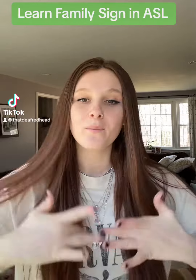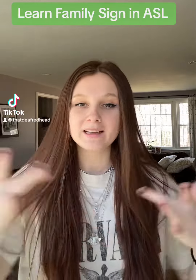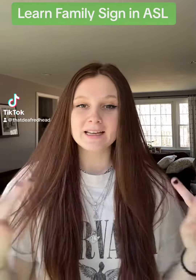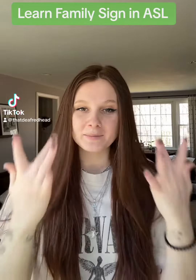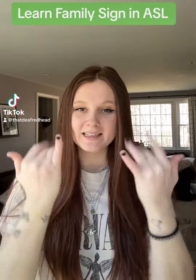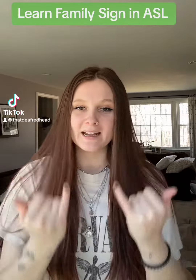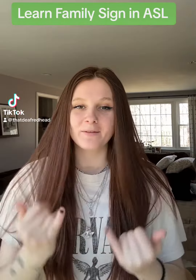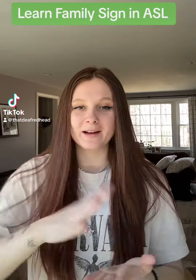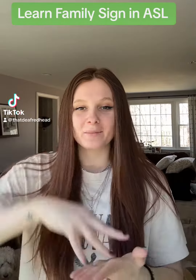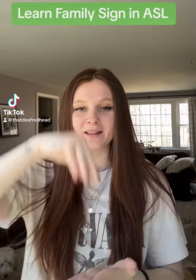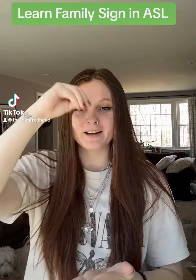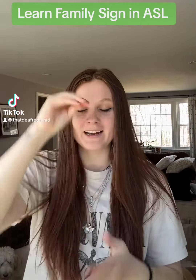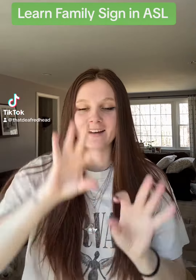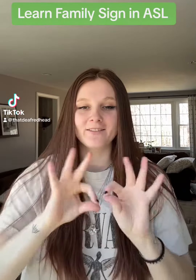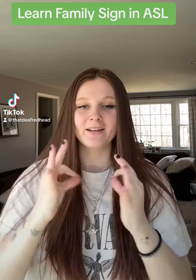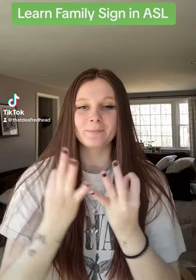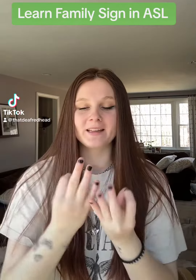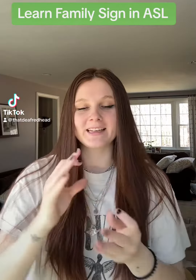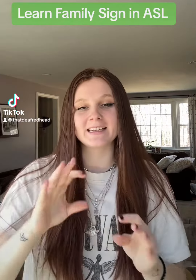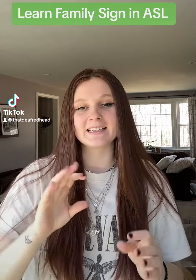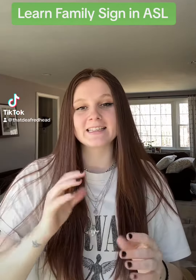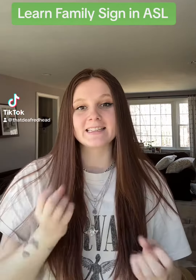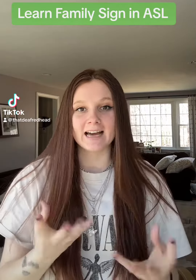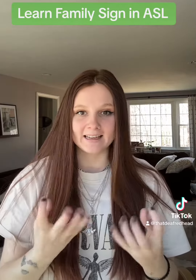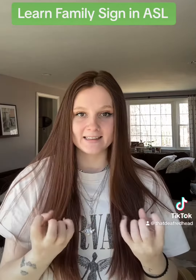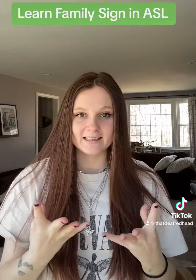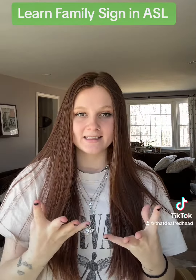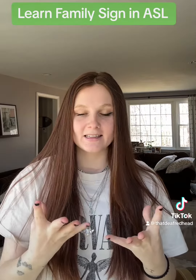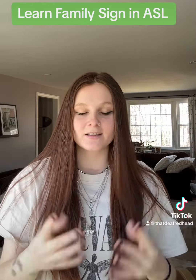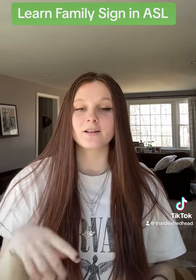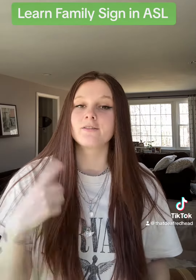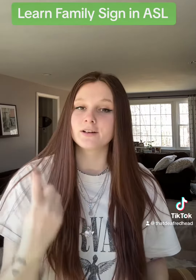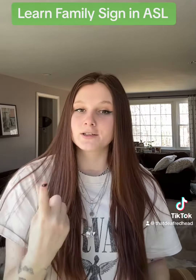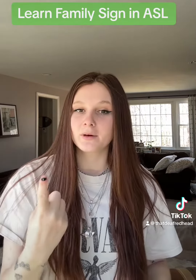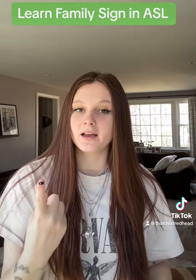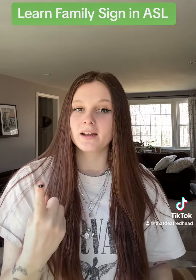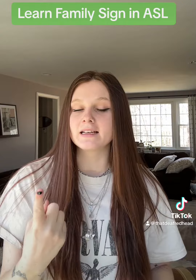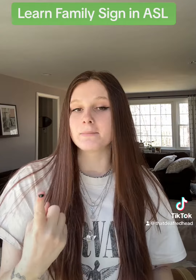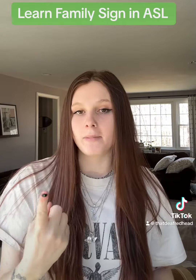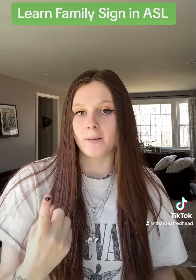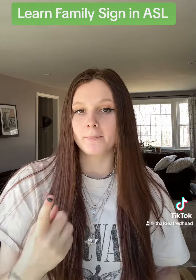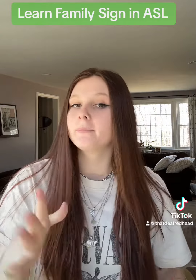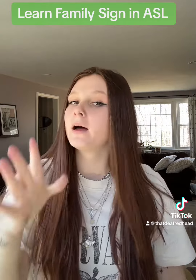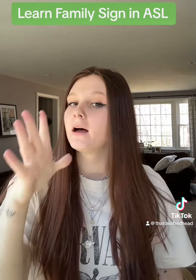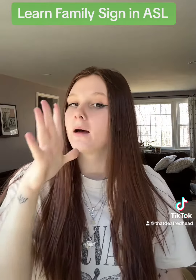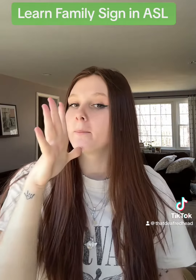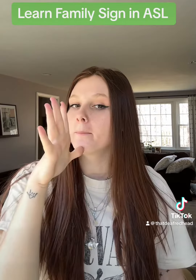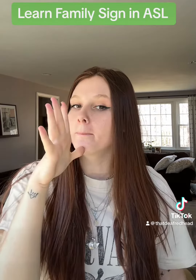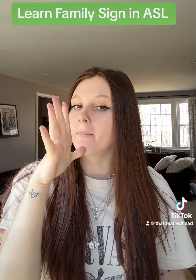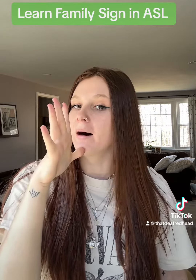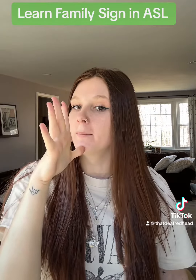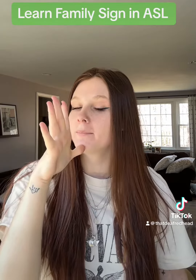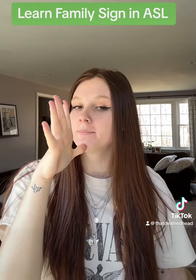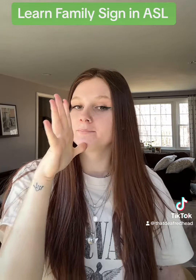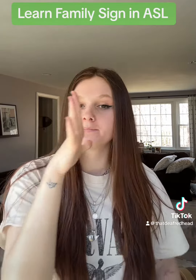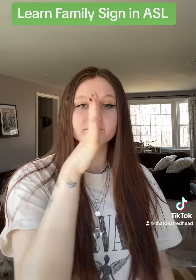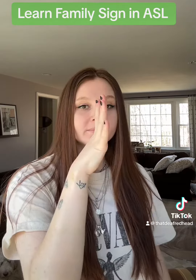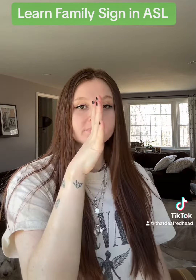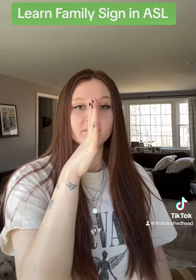What's up? Today we're going to be learning family signs. So the first one is mom. Mom.